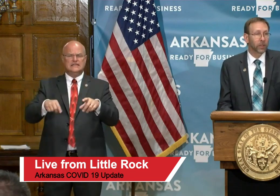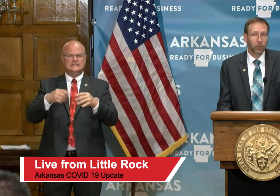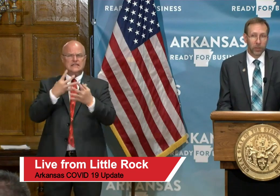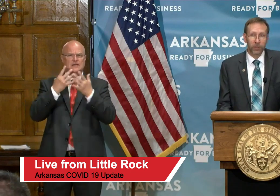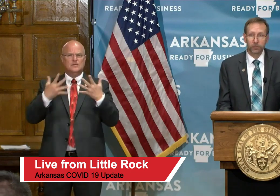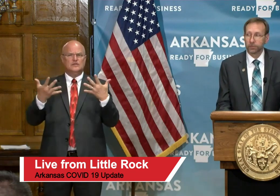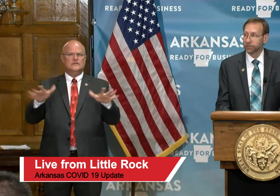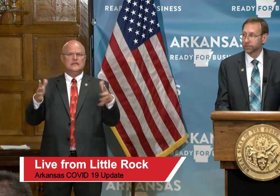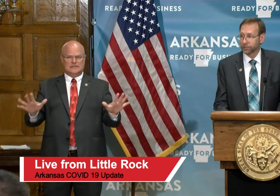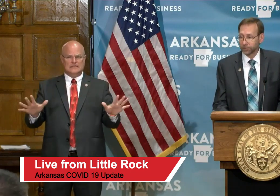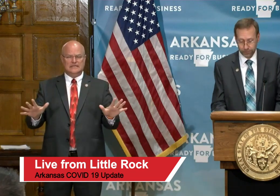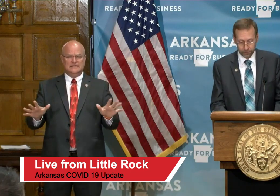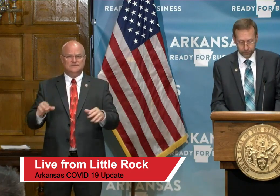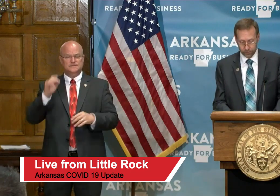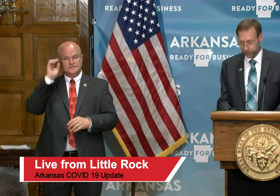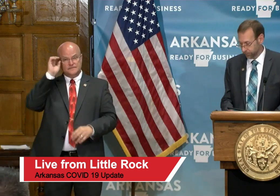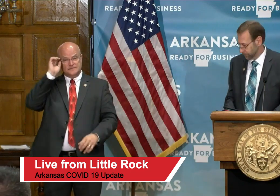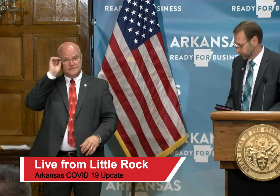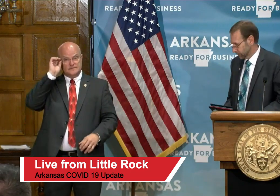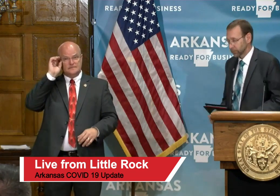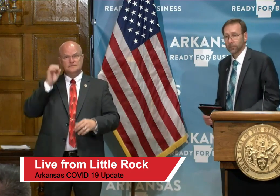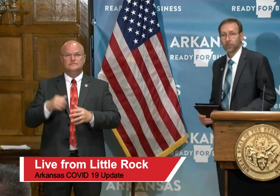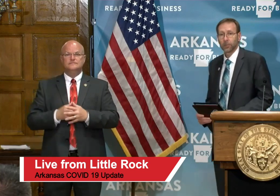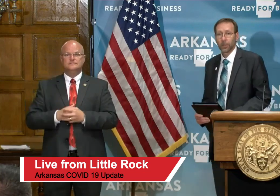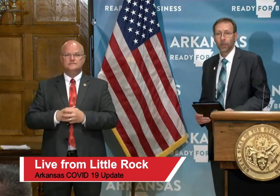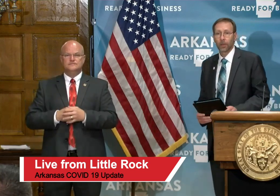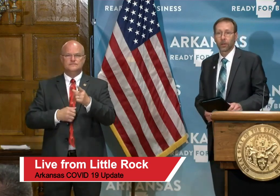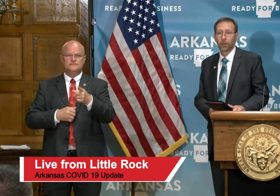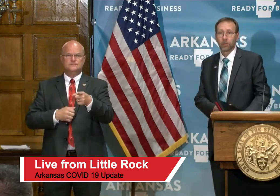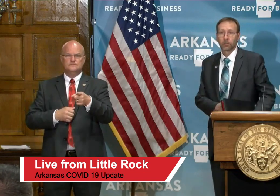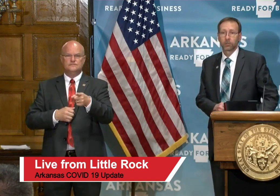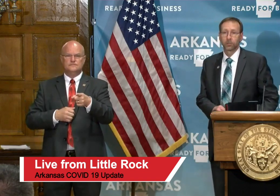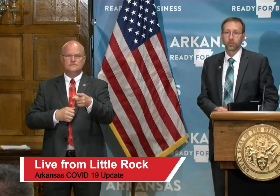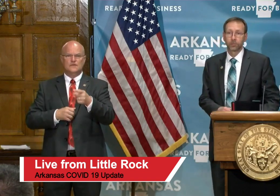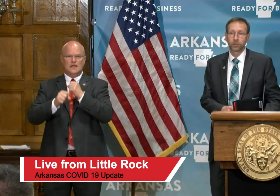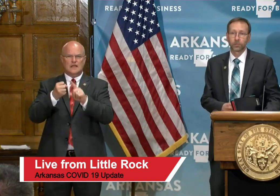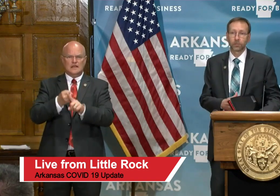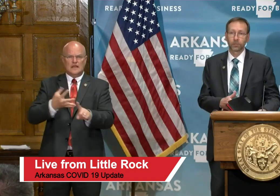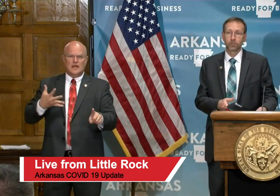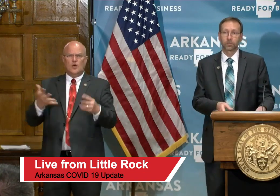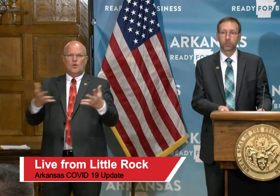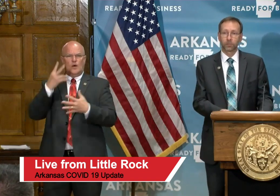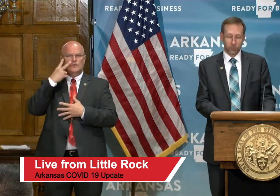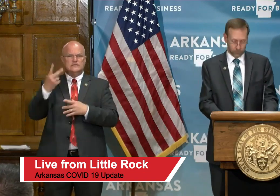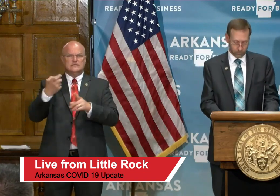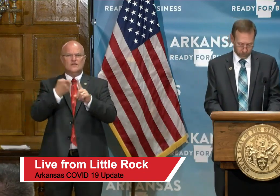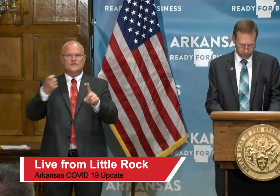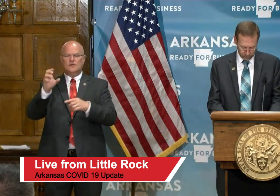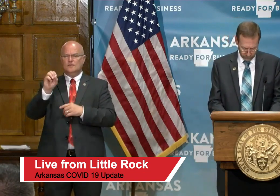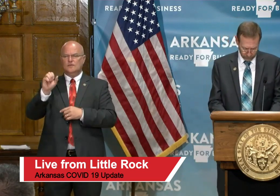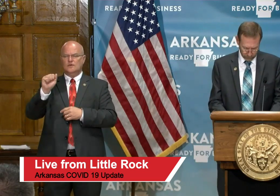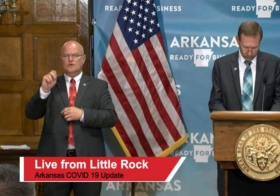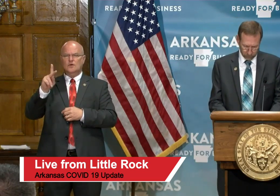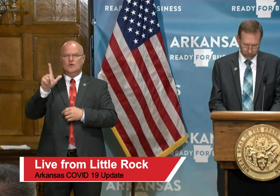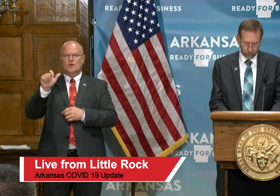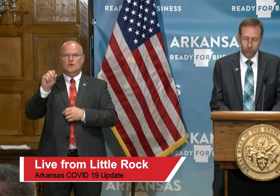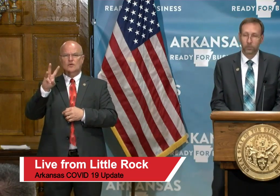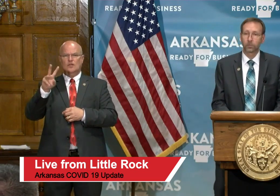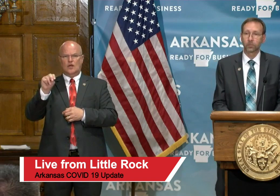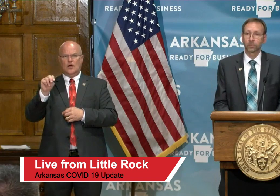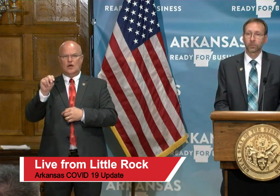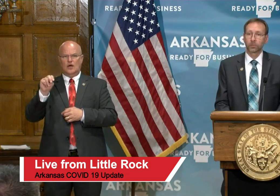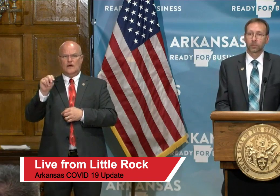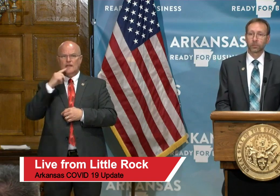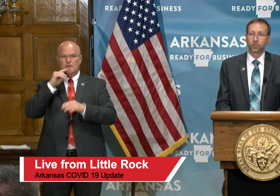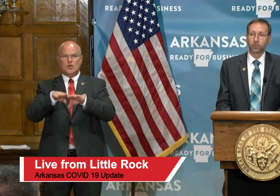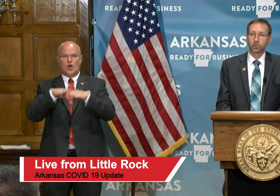has already been completed. Dr. Smith, can you elaborate a little more on what we're going to see from Oaklawn as they are putting out that